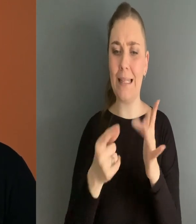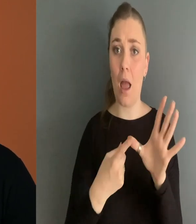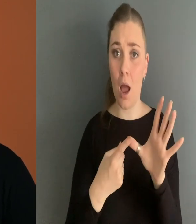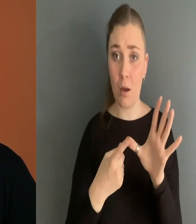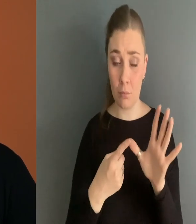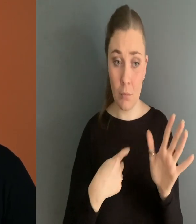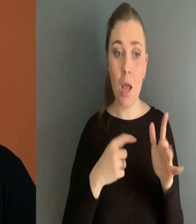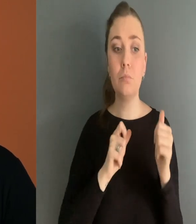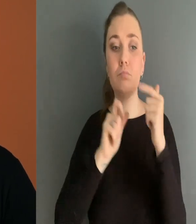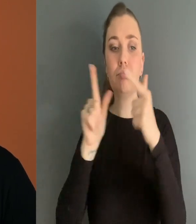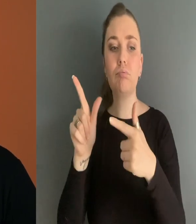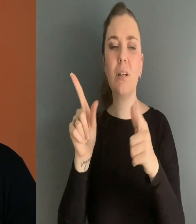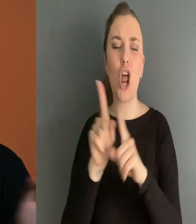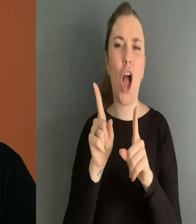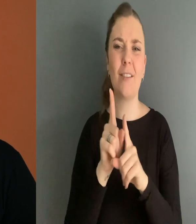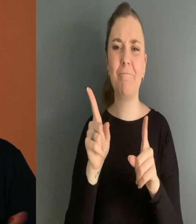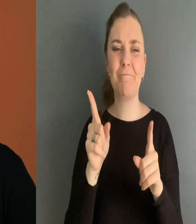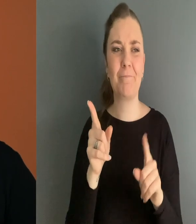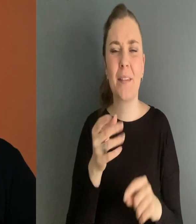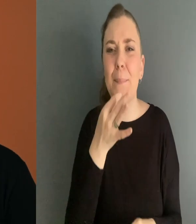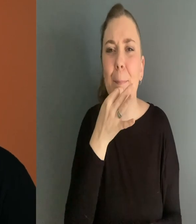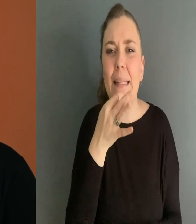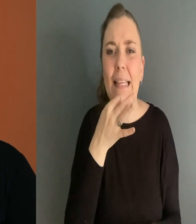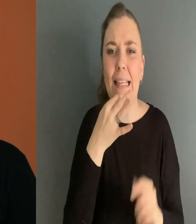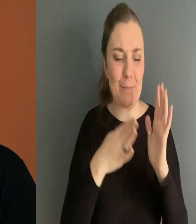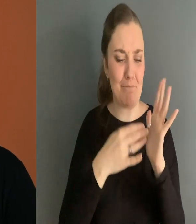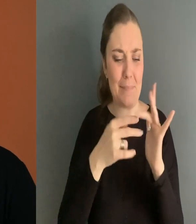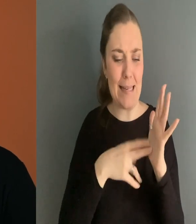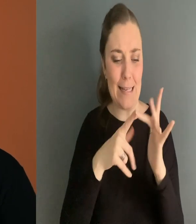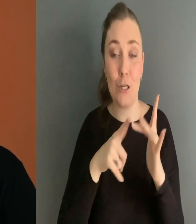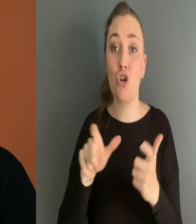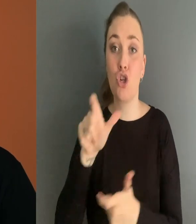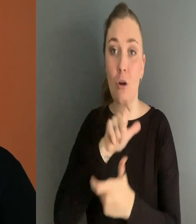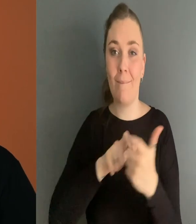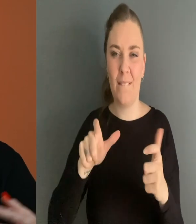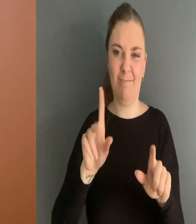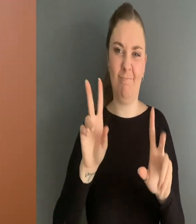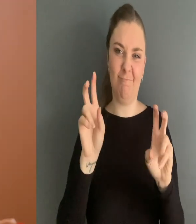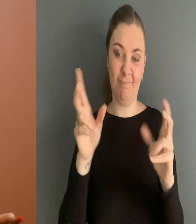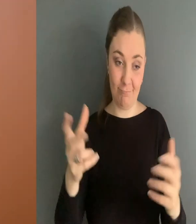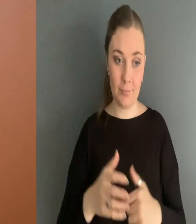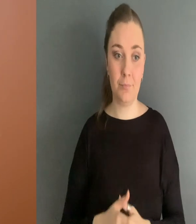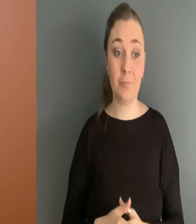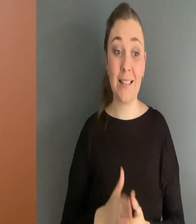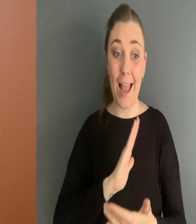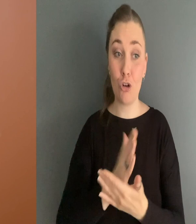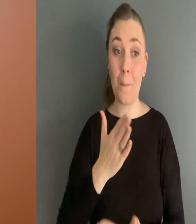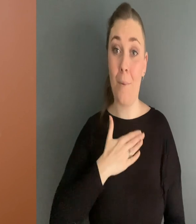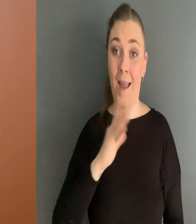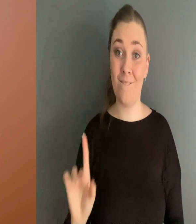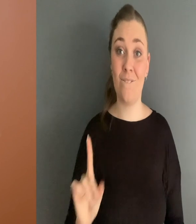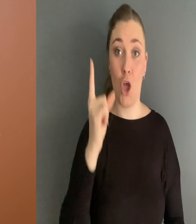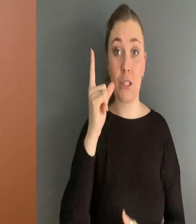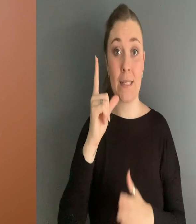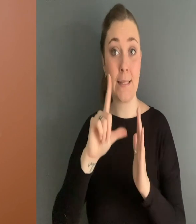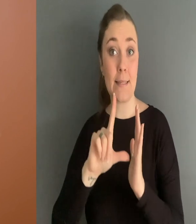going to like it's kind of like a mini conference kind of thing and it was actually my first